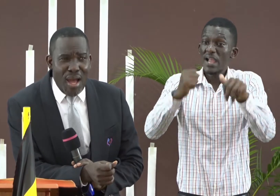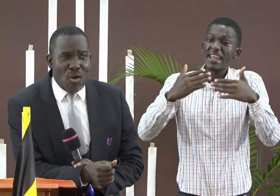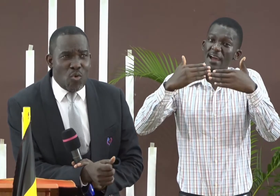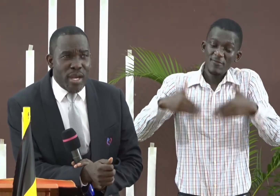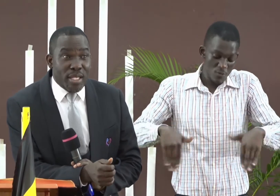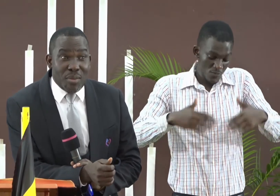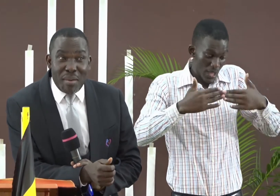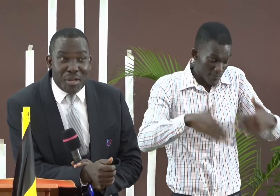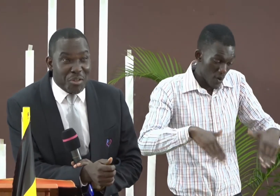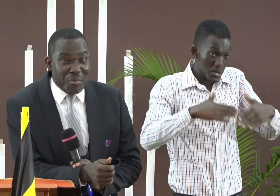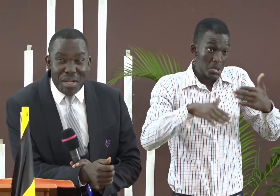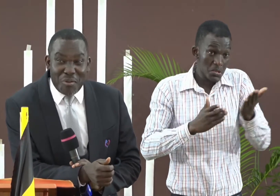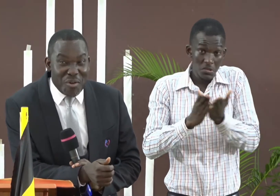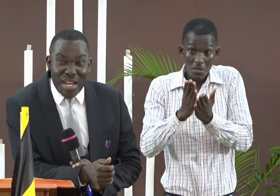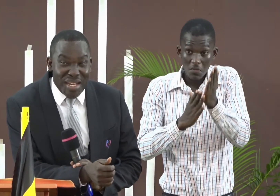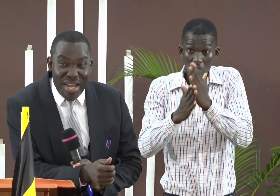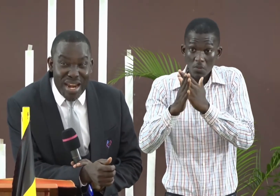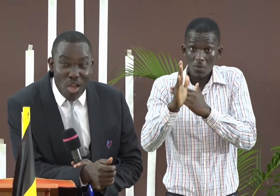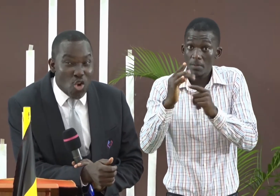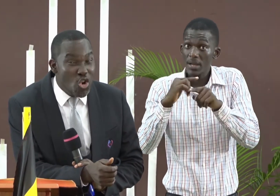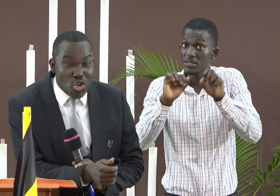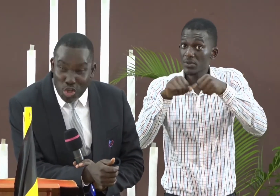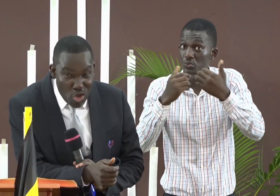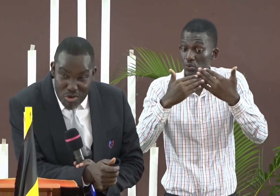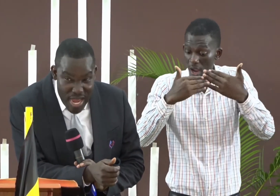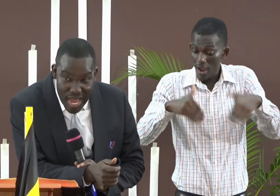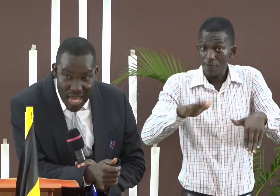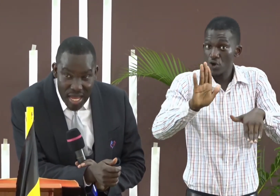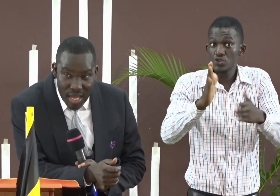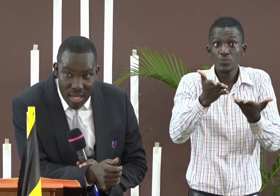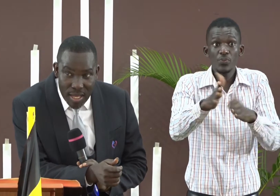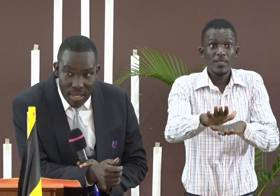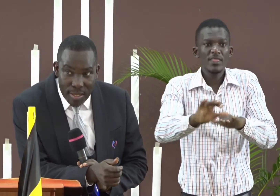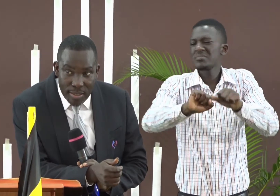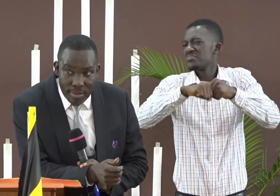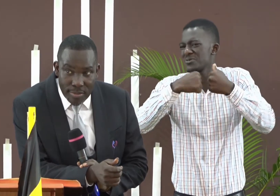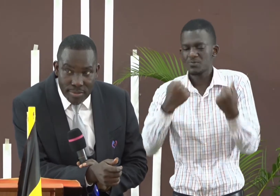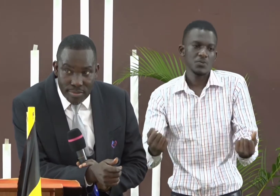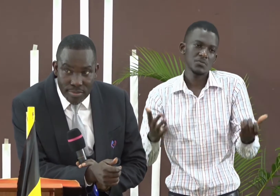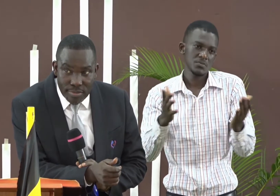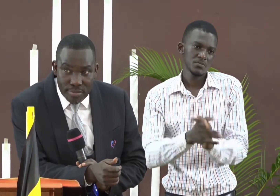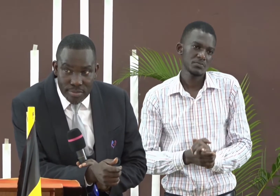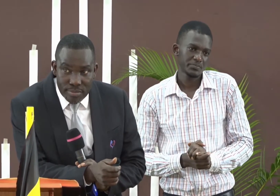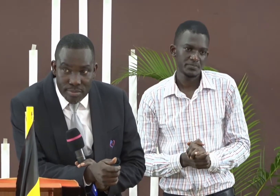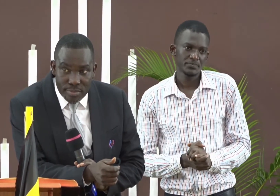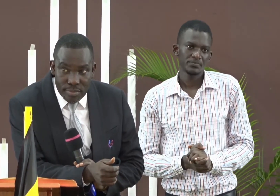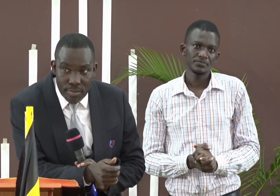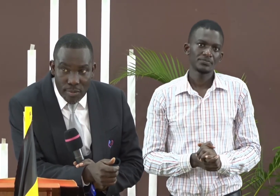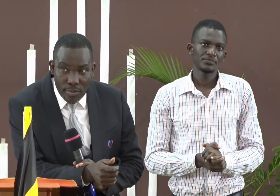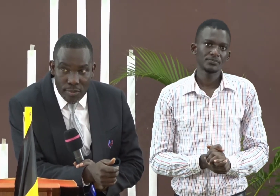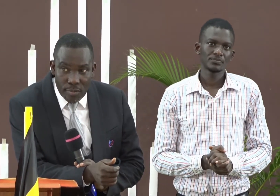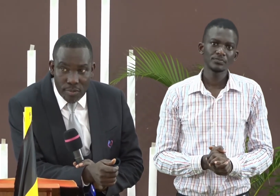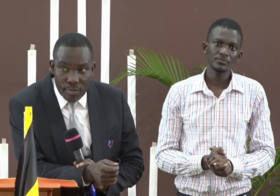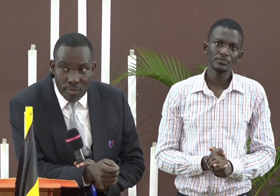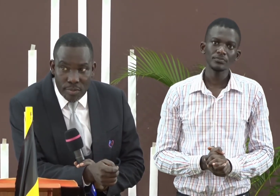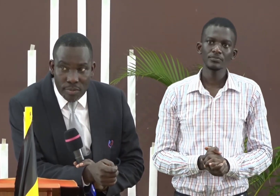wait. You can avoid to come and serve the